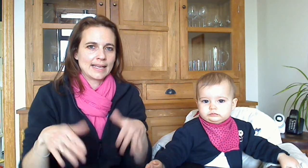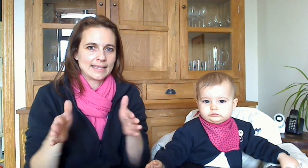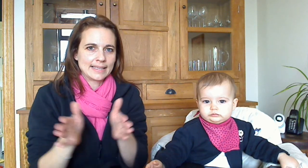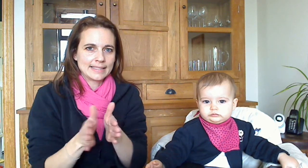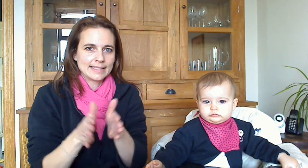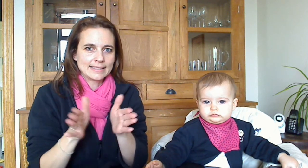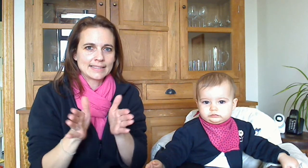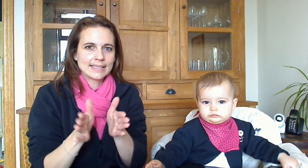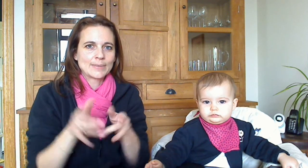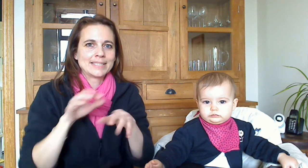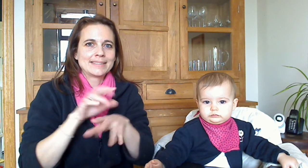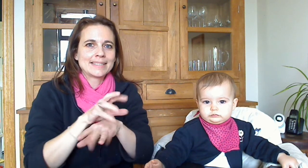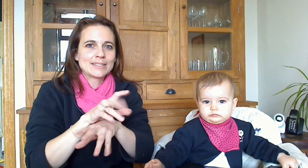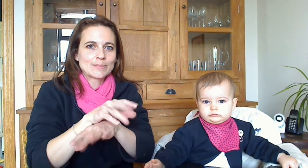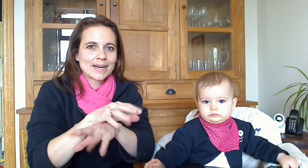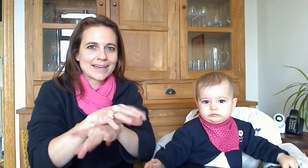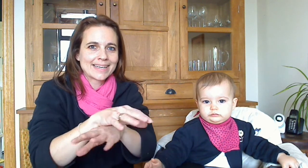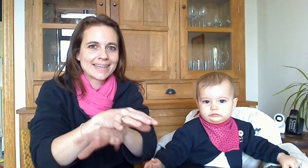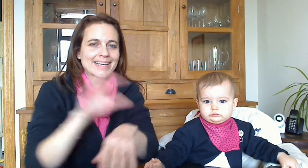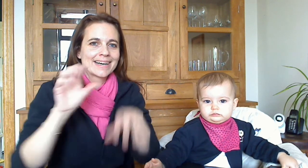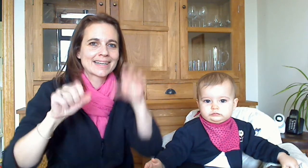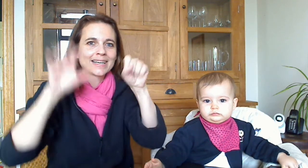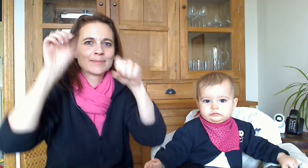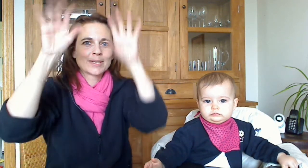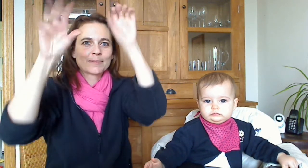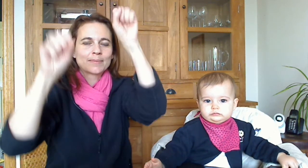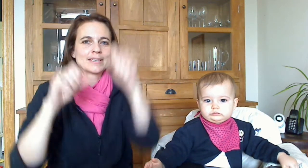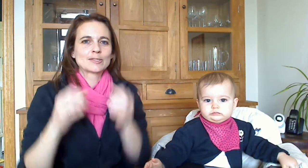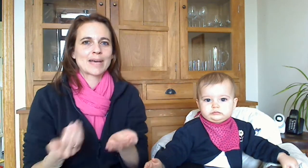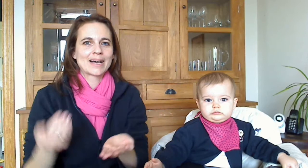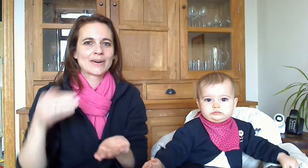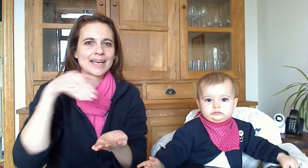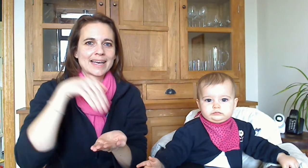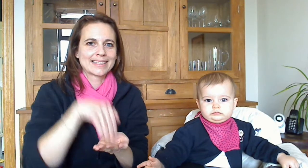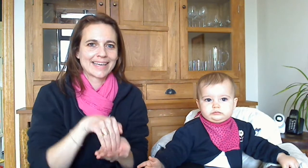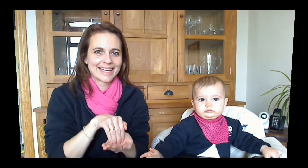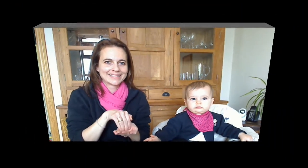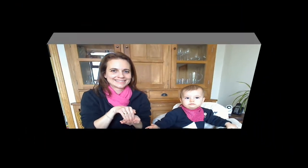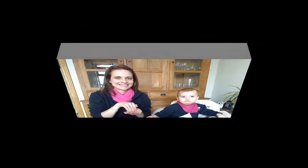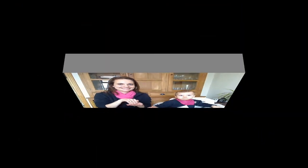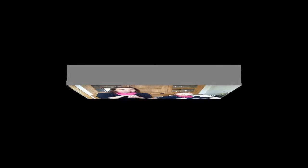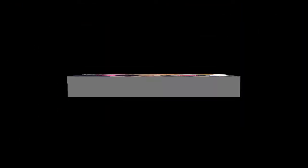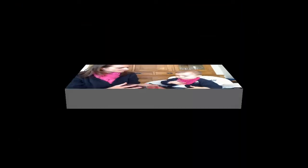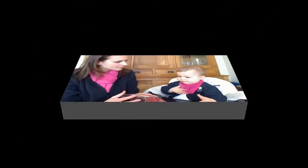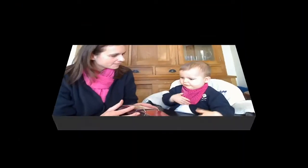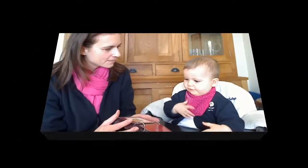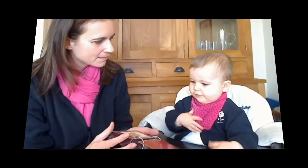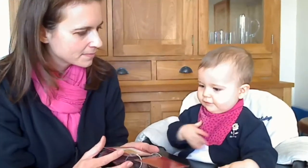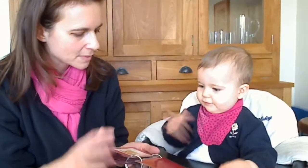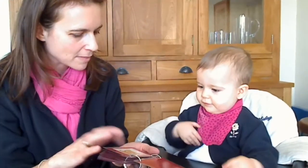the itsy wincy spider climbed up the spout again. Was macht das